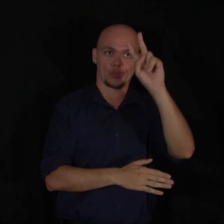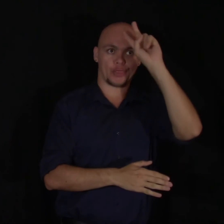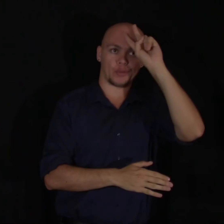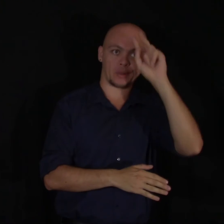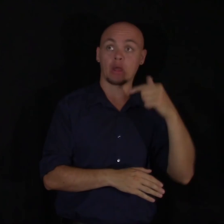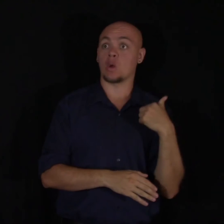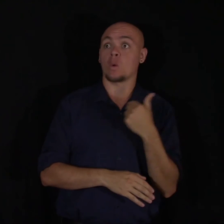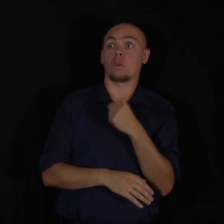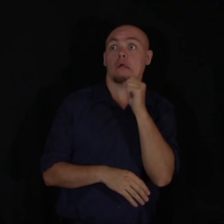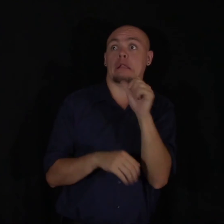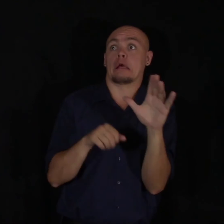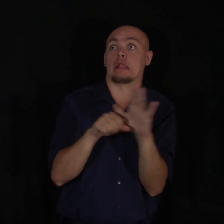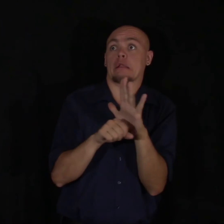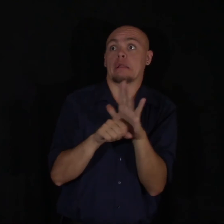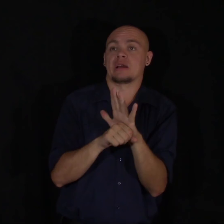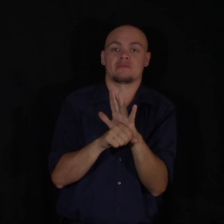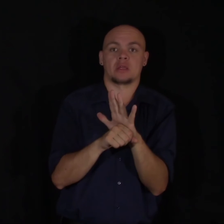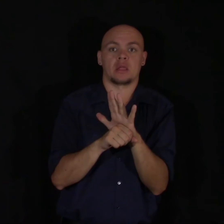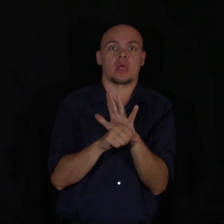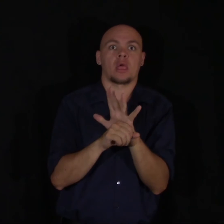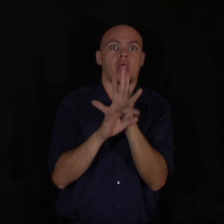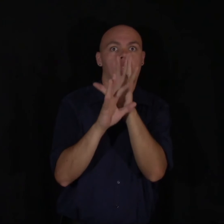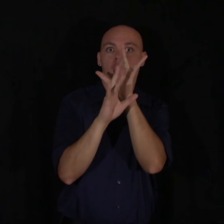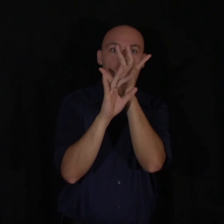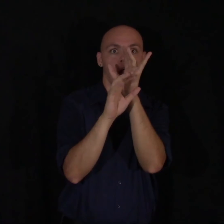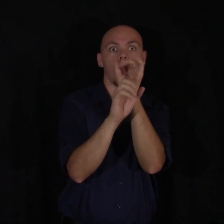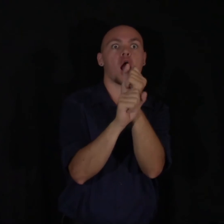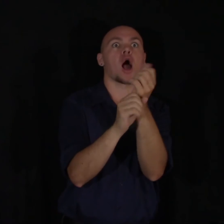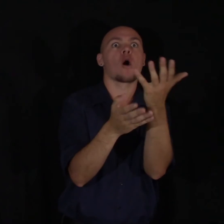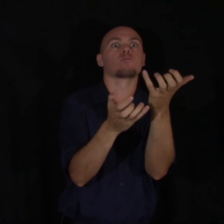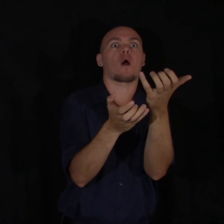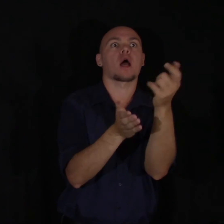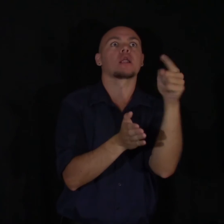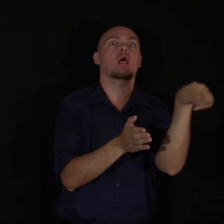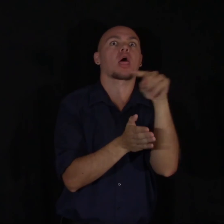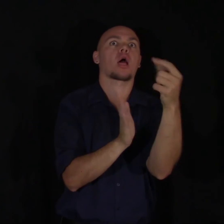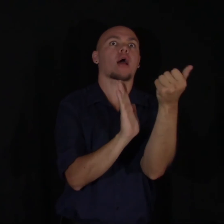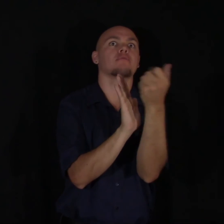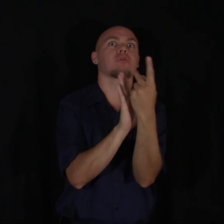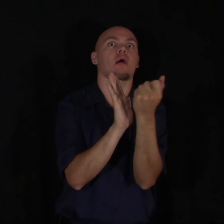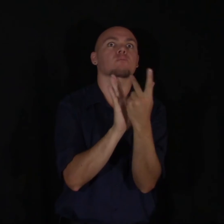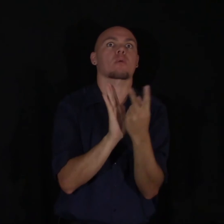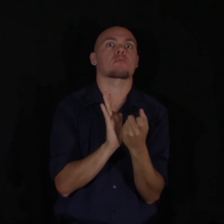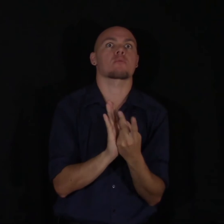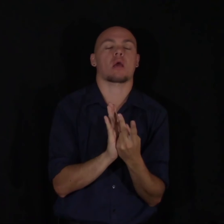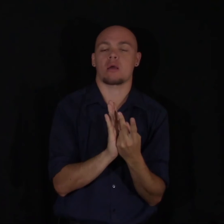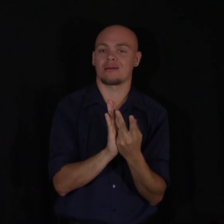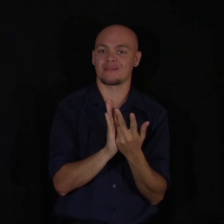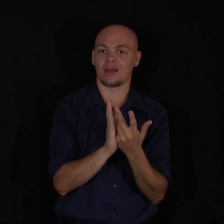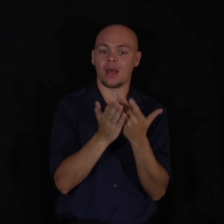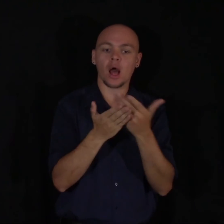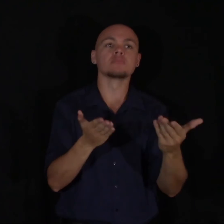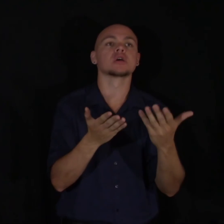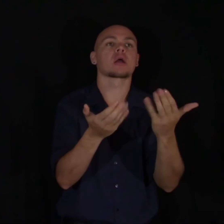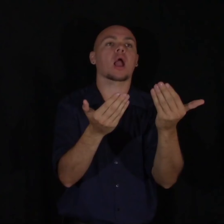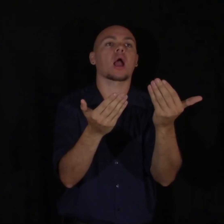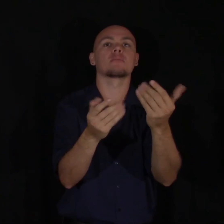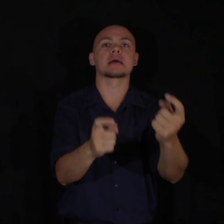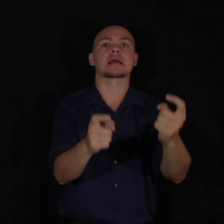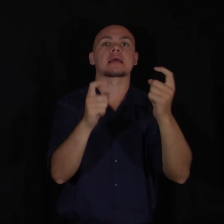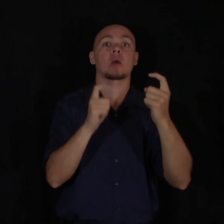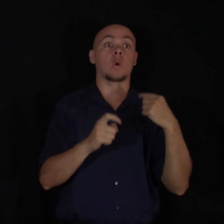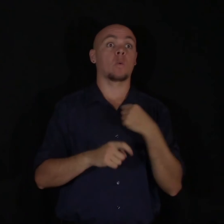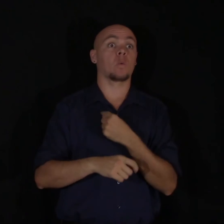not enough, we chase external validation and external objects to try to tell us we're